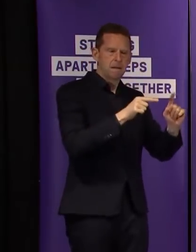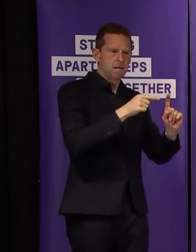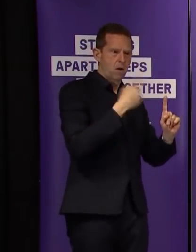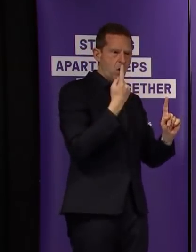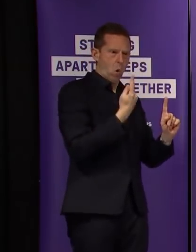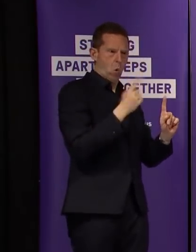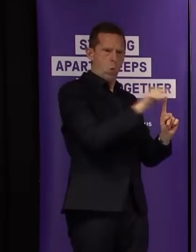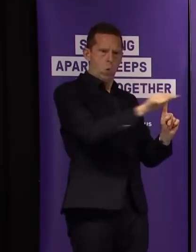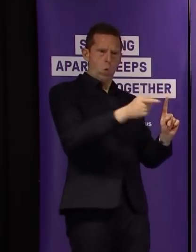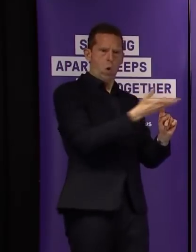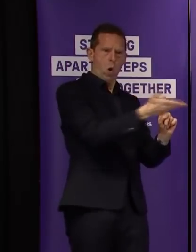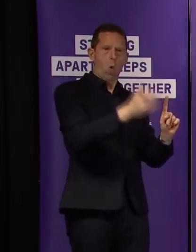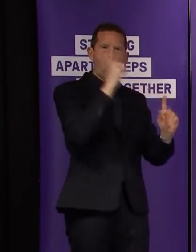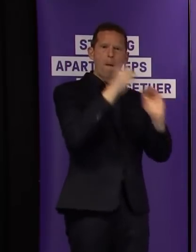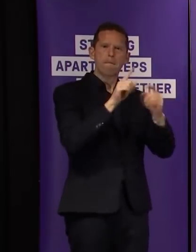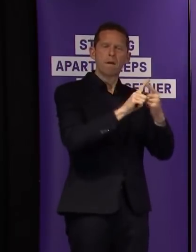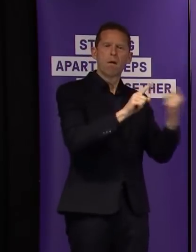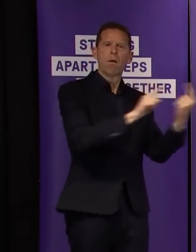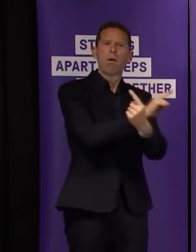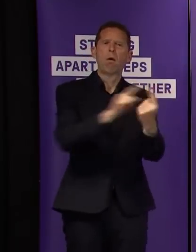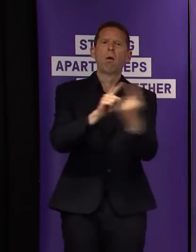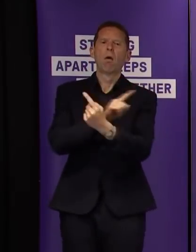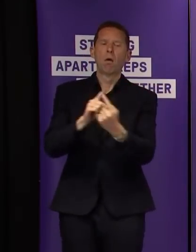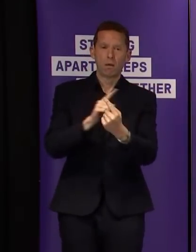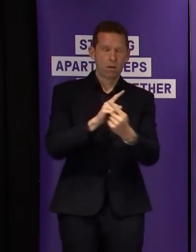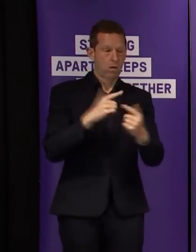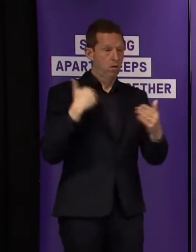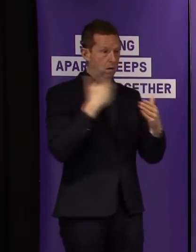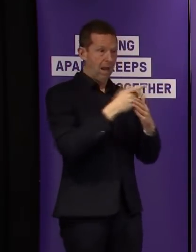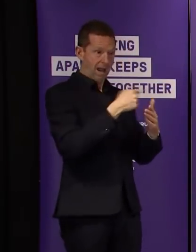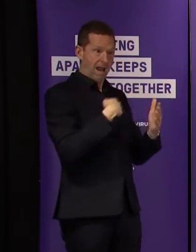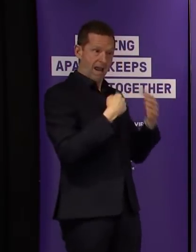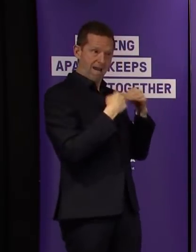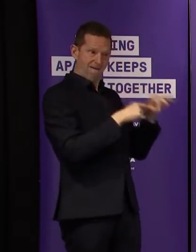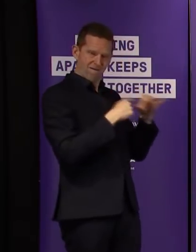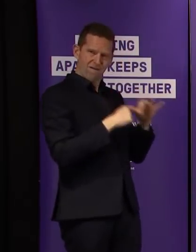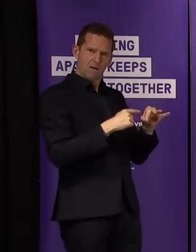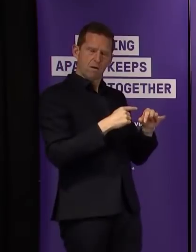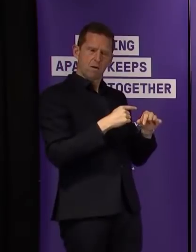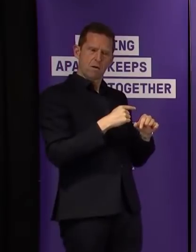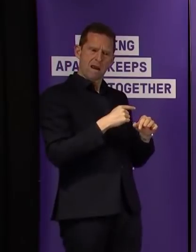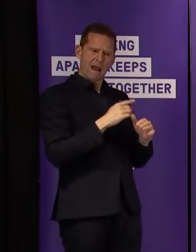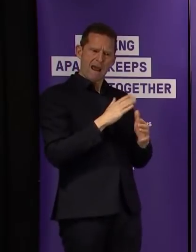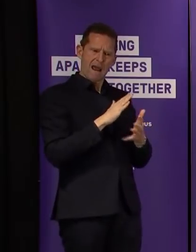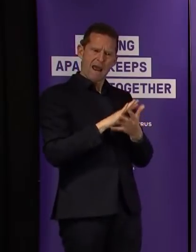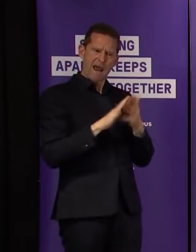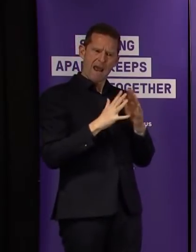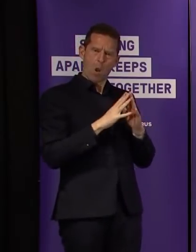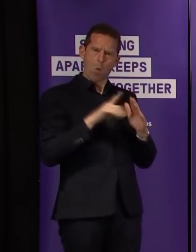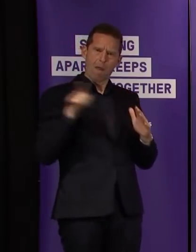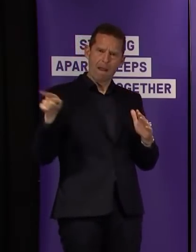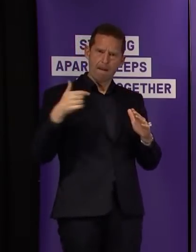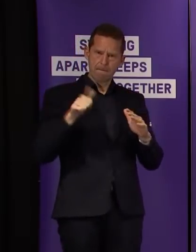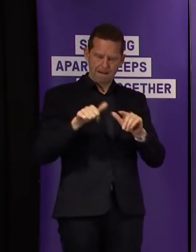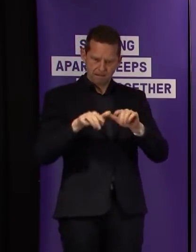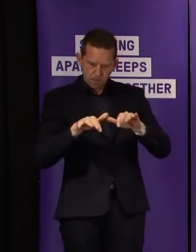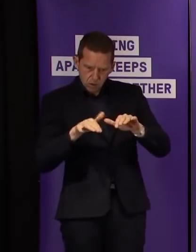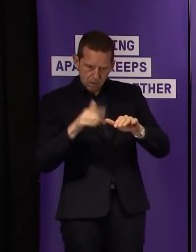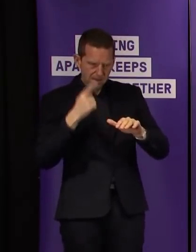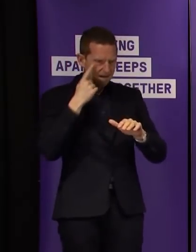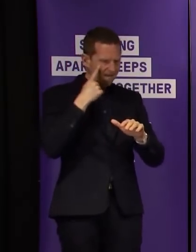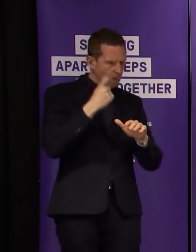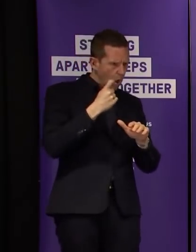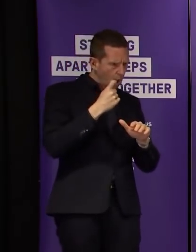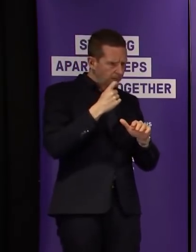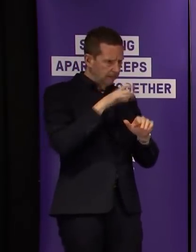asked you on a number of occasions for a number of weeks now, yourself and both your office, of how contact tracing has actually